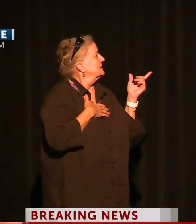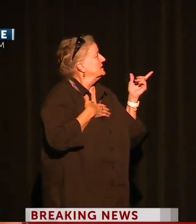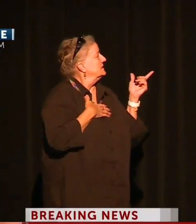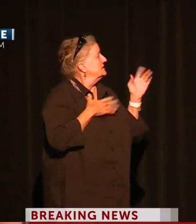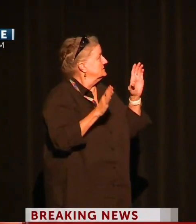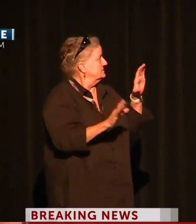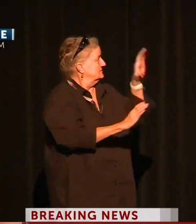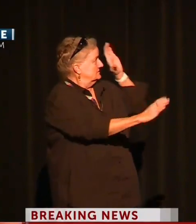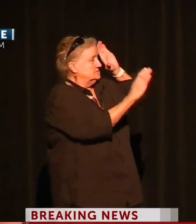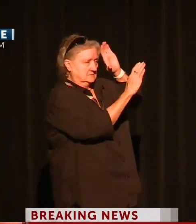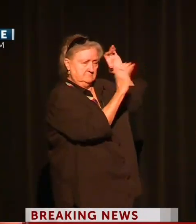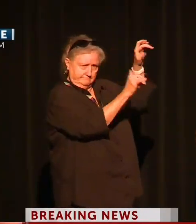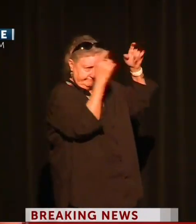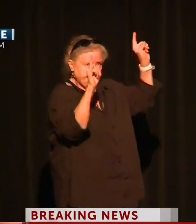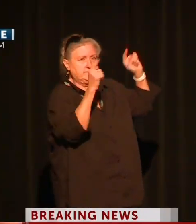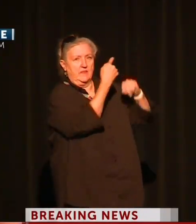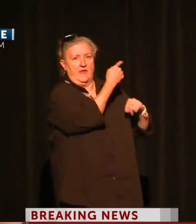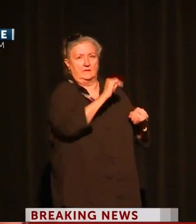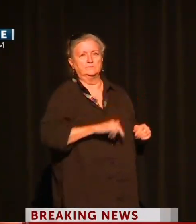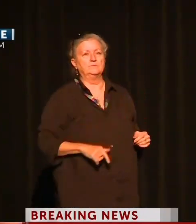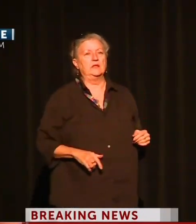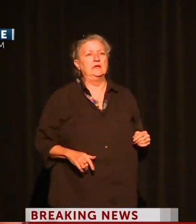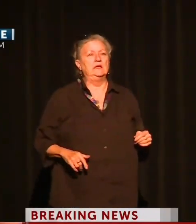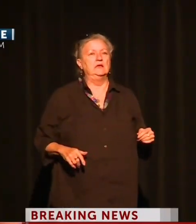That will work.